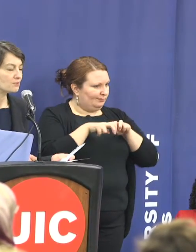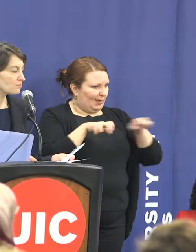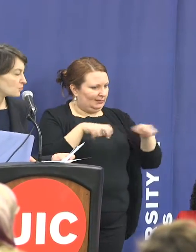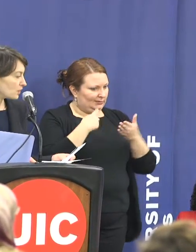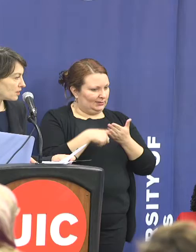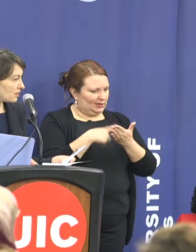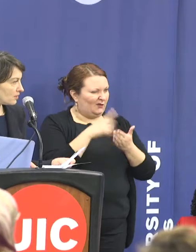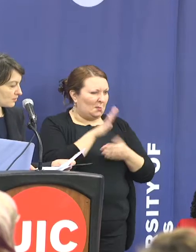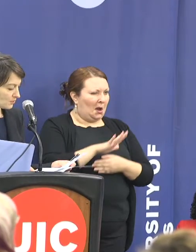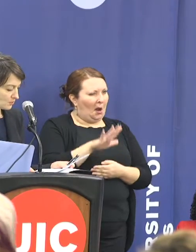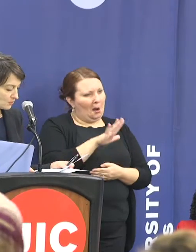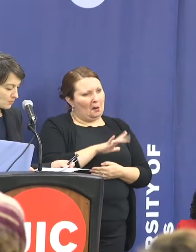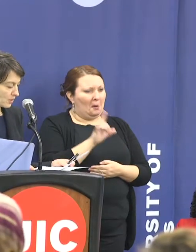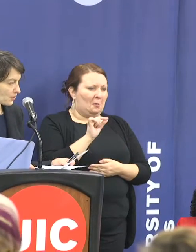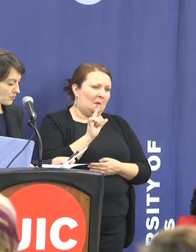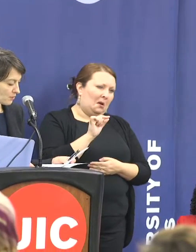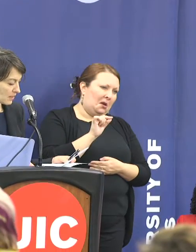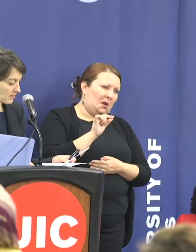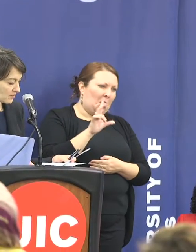for